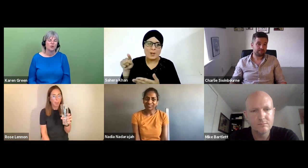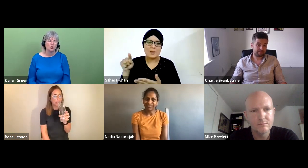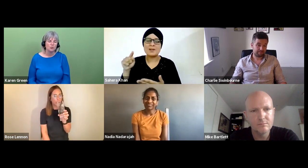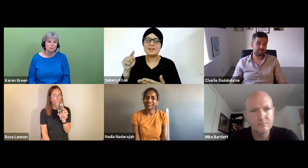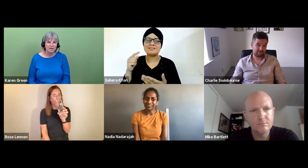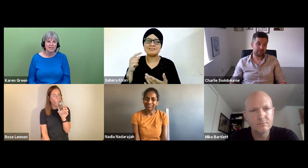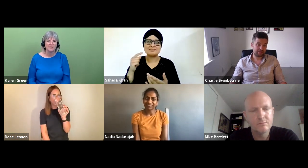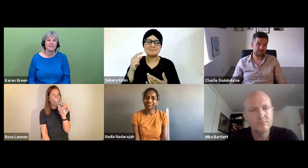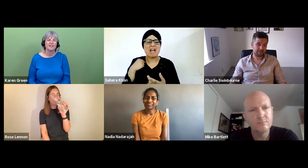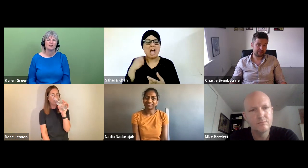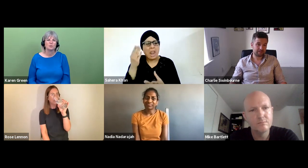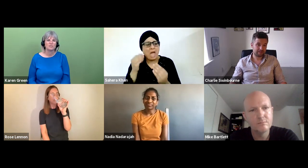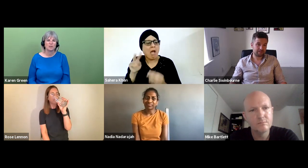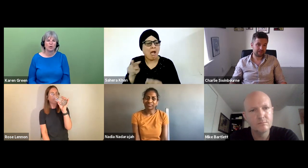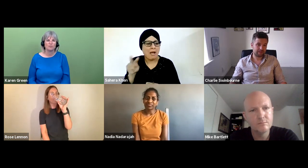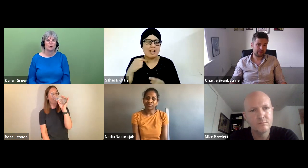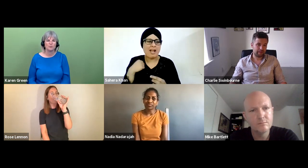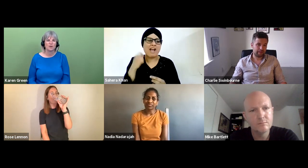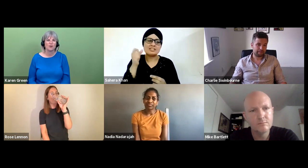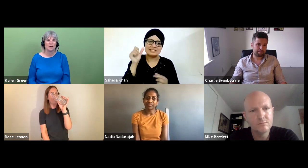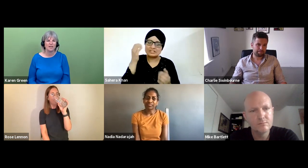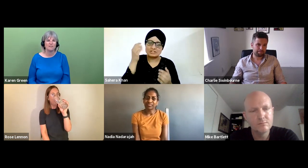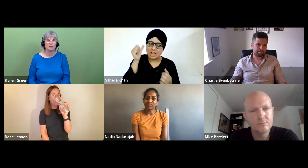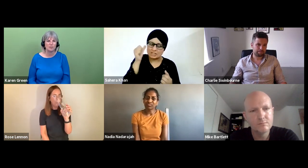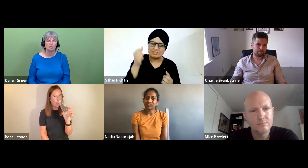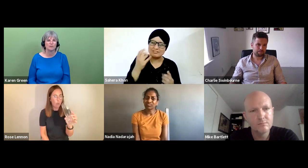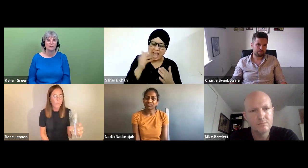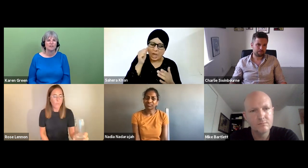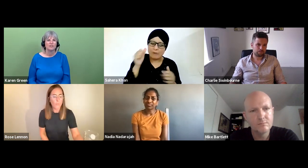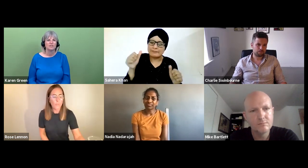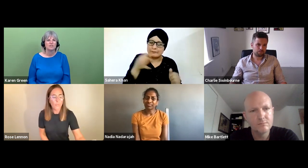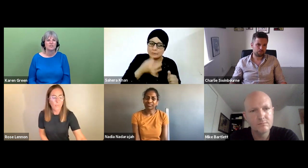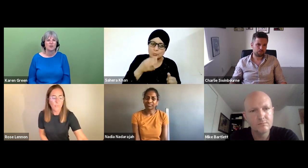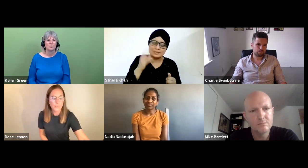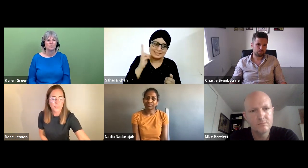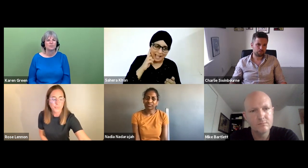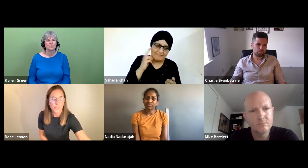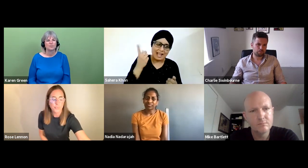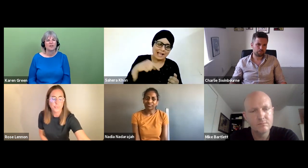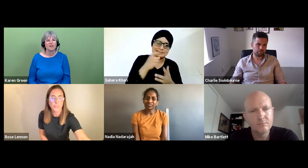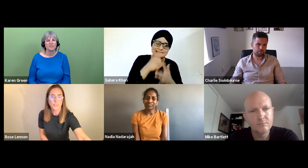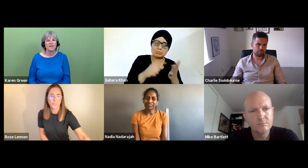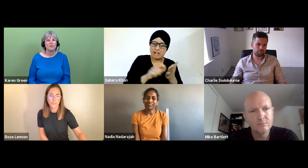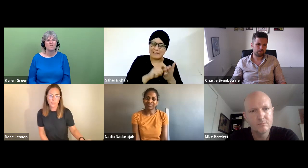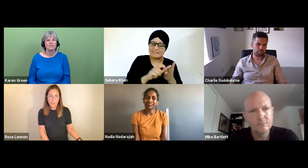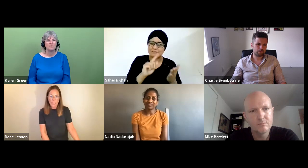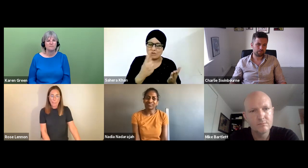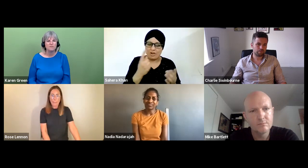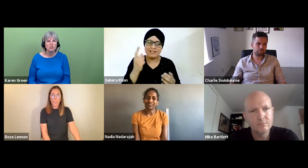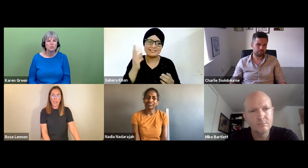who's written it. And of course, a lot of those are hearing people. So I think there are very few deaf